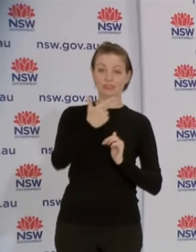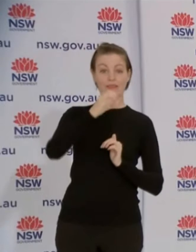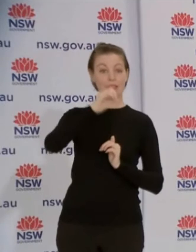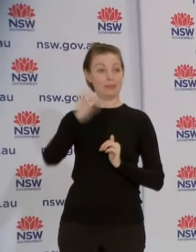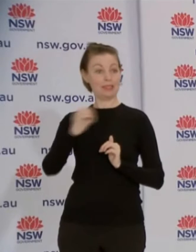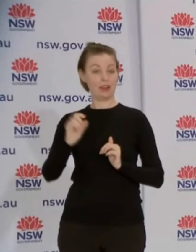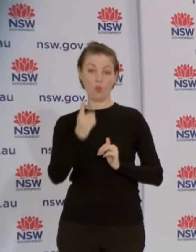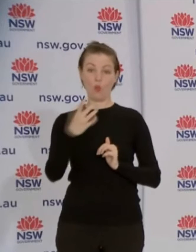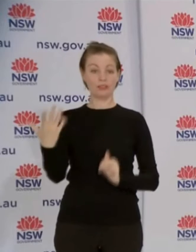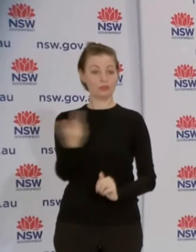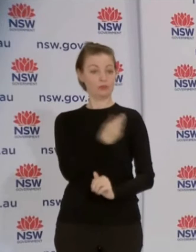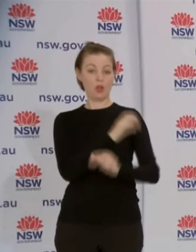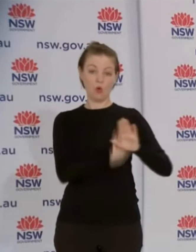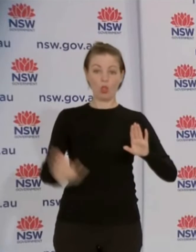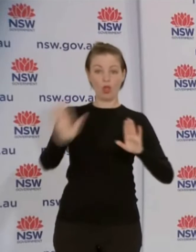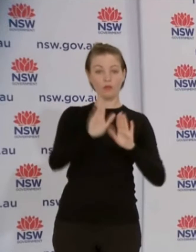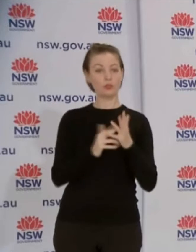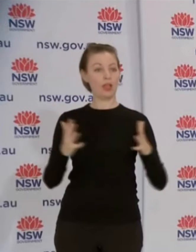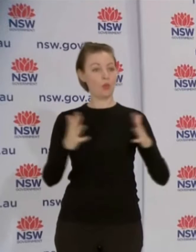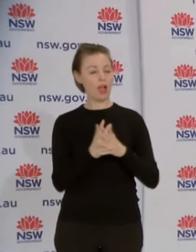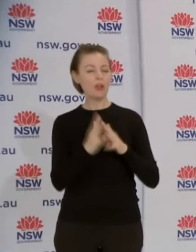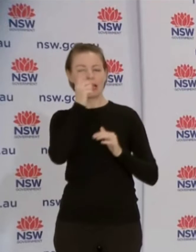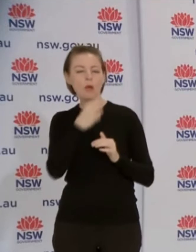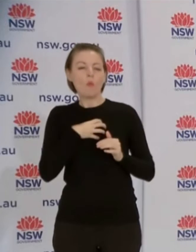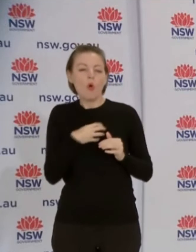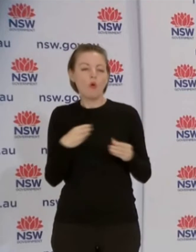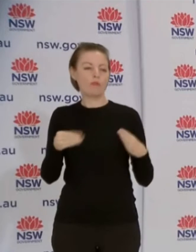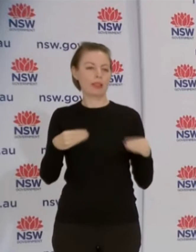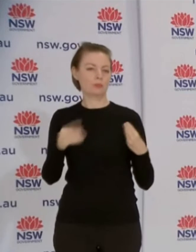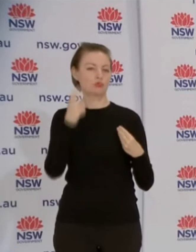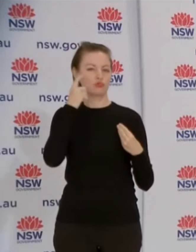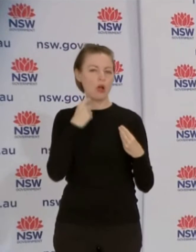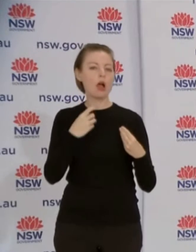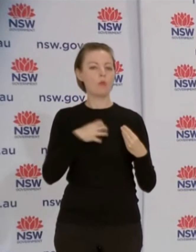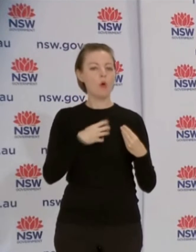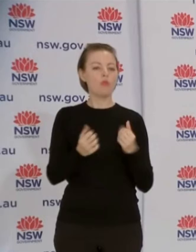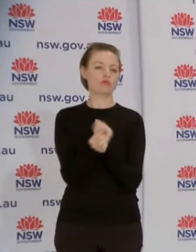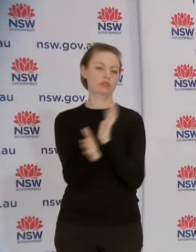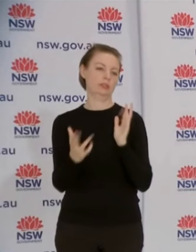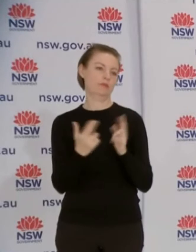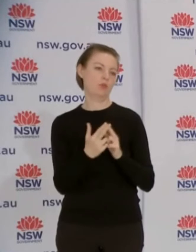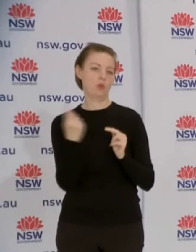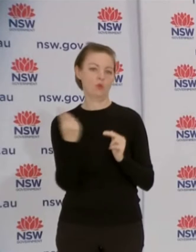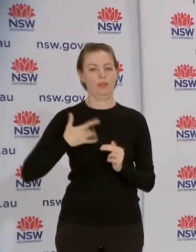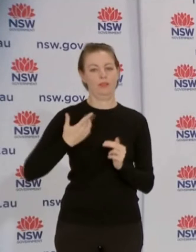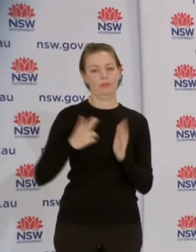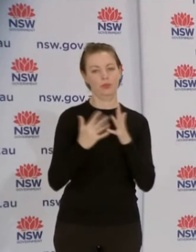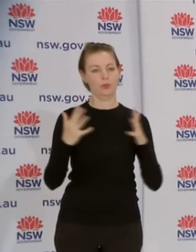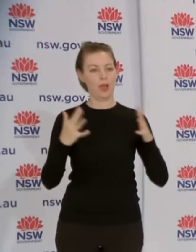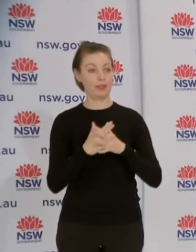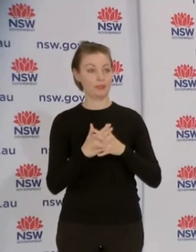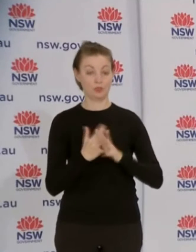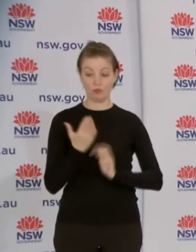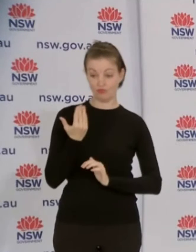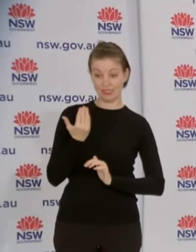do have some greater flexibility at looking at how we can ease the burden of our citizens, and that's why I was very pleased to announce just a few minutes ago that all